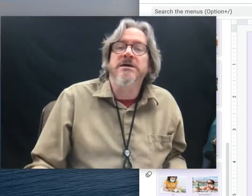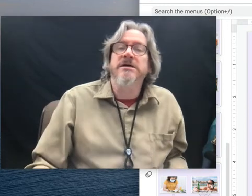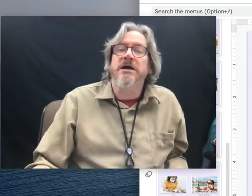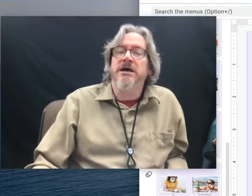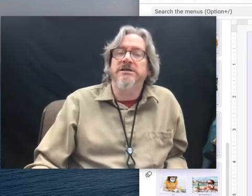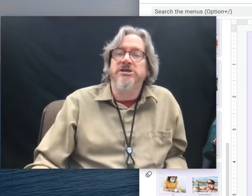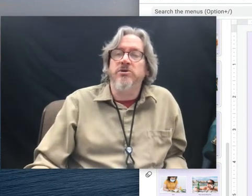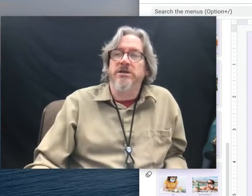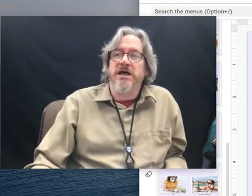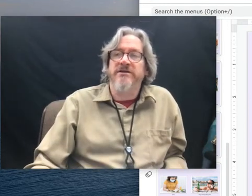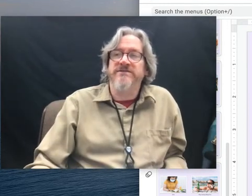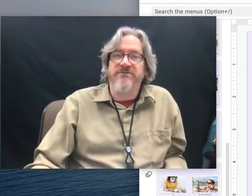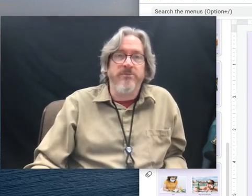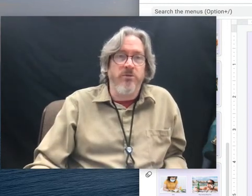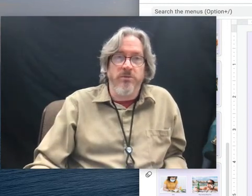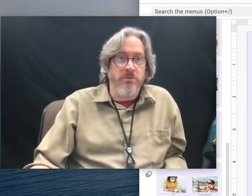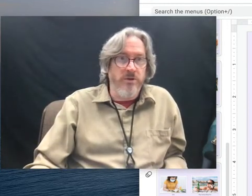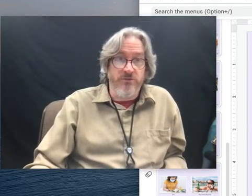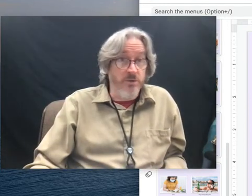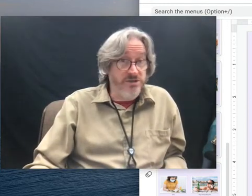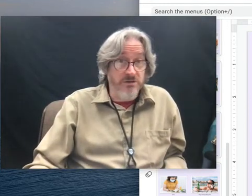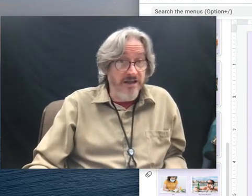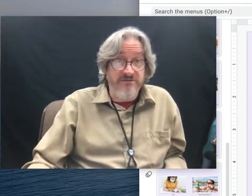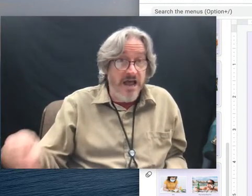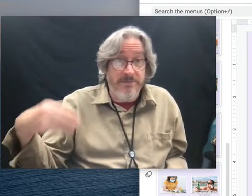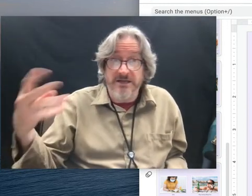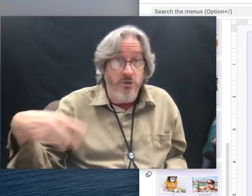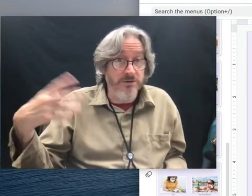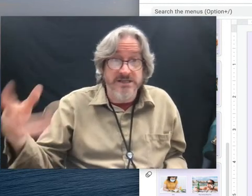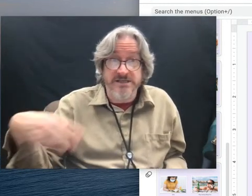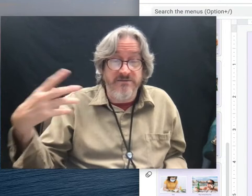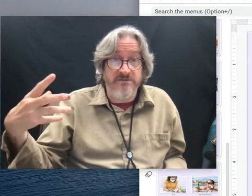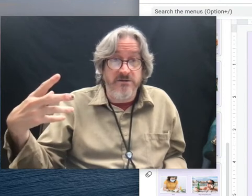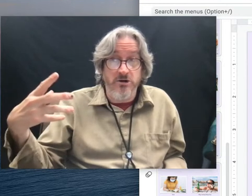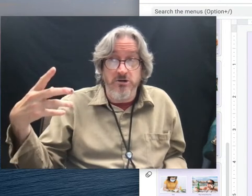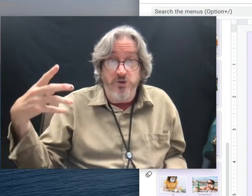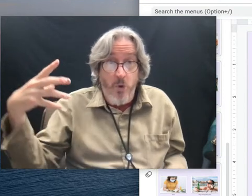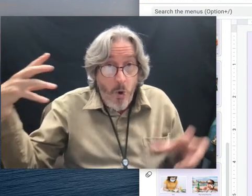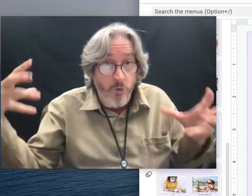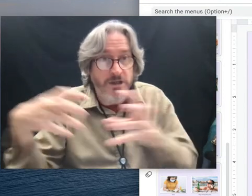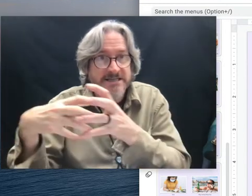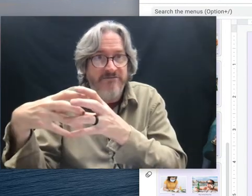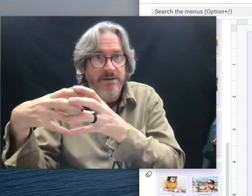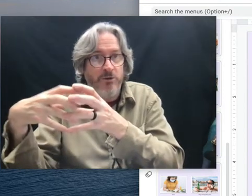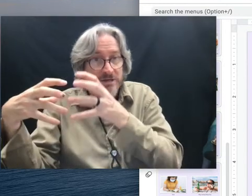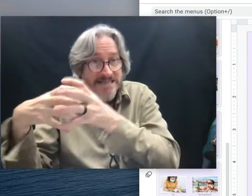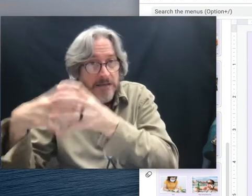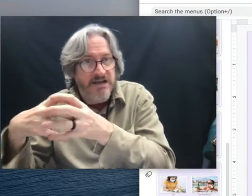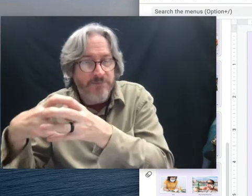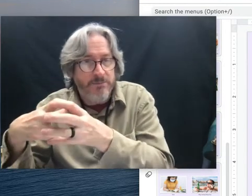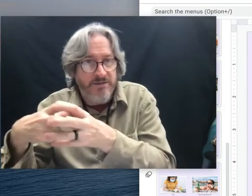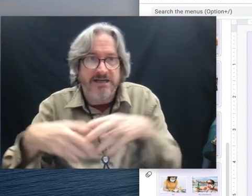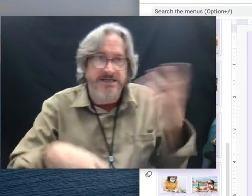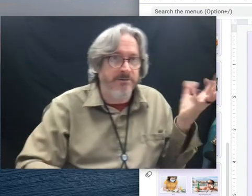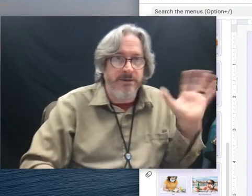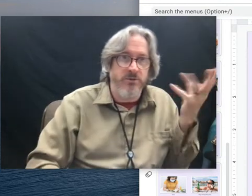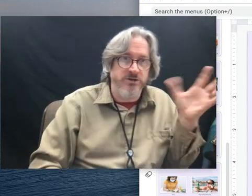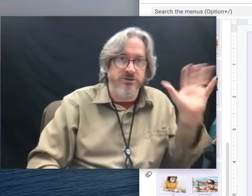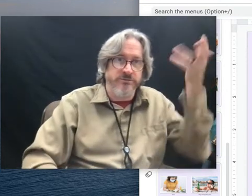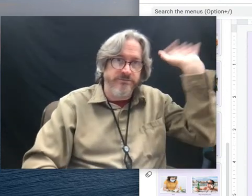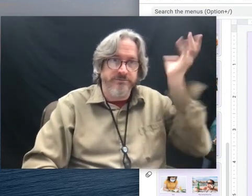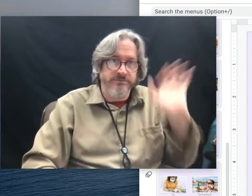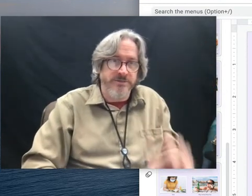it. So a lot of deaf people went through most of their life not being told this stuff. So only deaf people would tell deaf people that because hearing